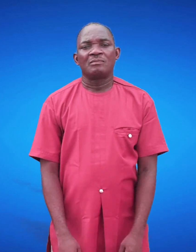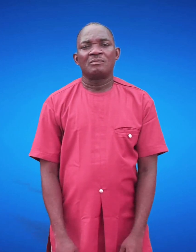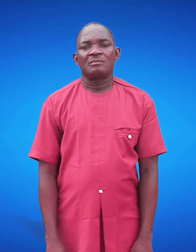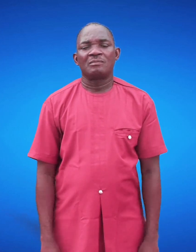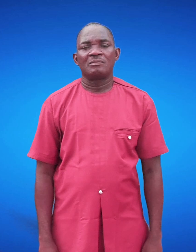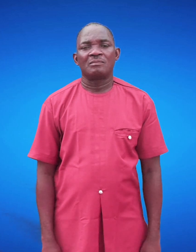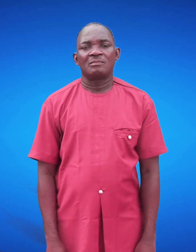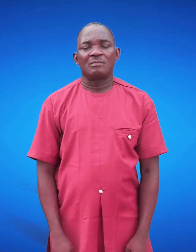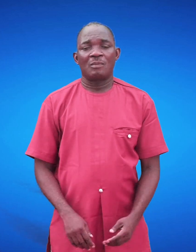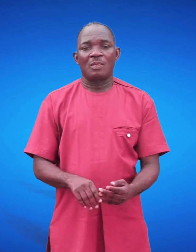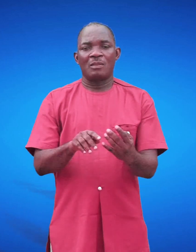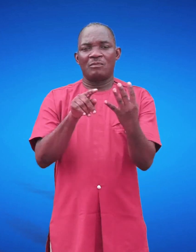4.